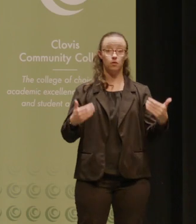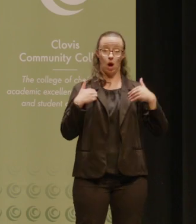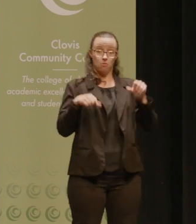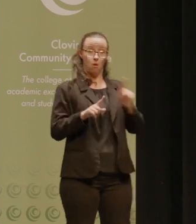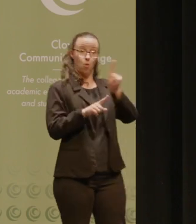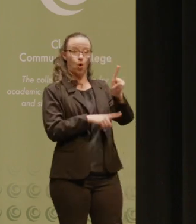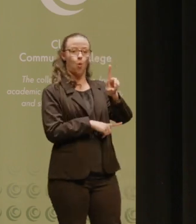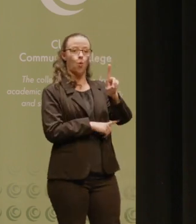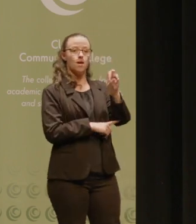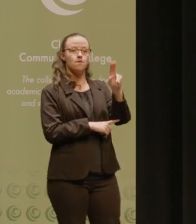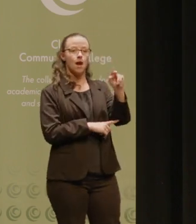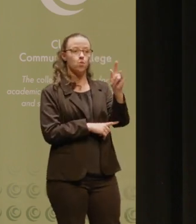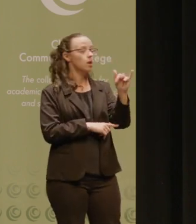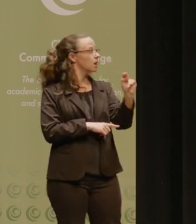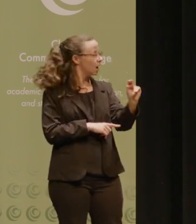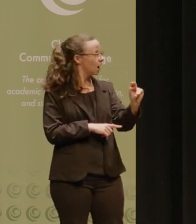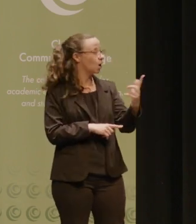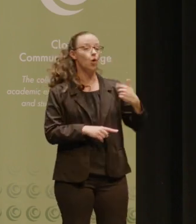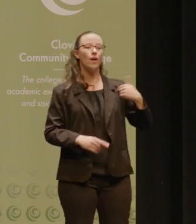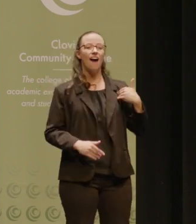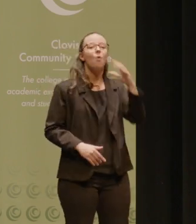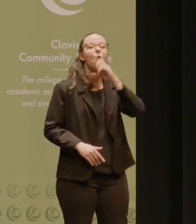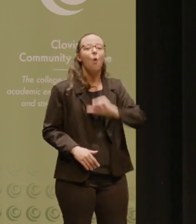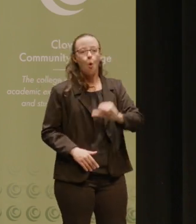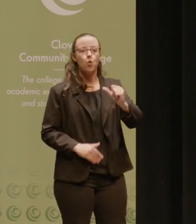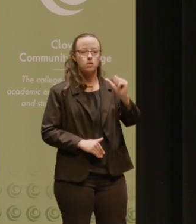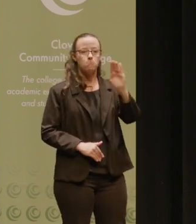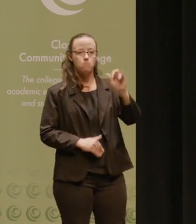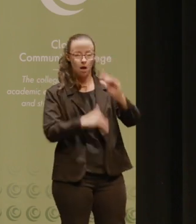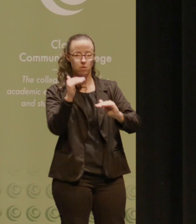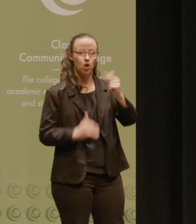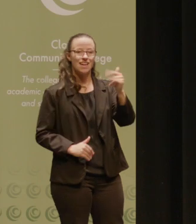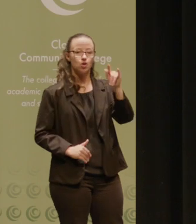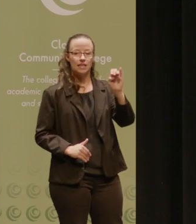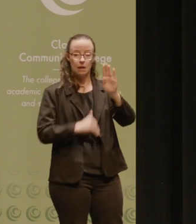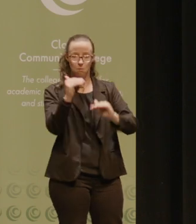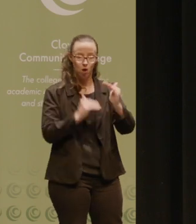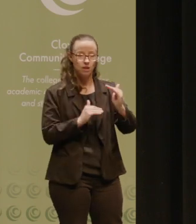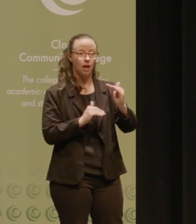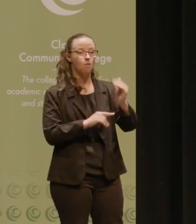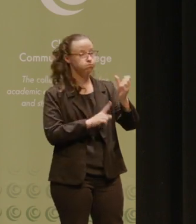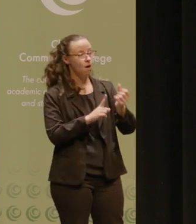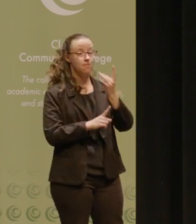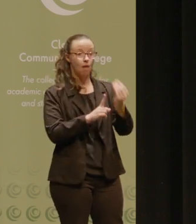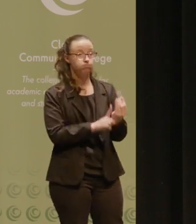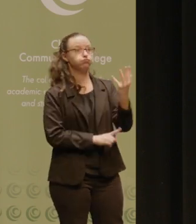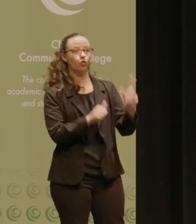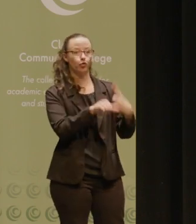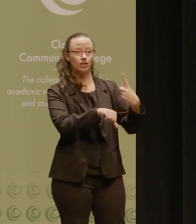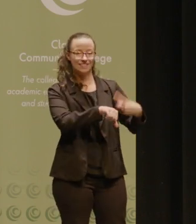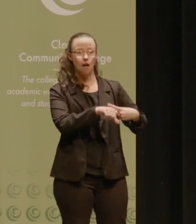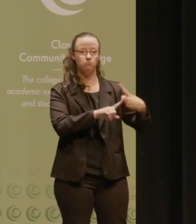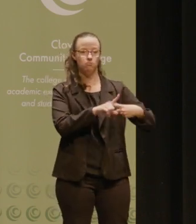downtown, we lit up the old Guarantee building for the first time in probably over 60 years during the